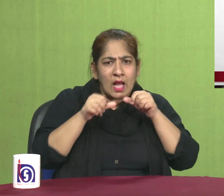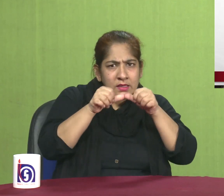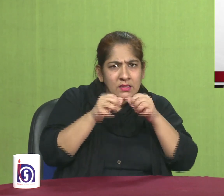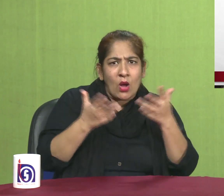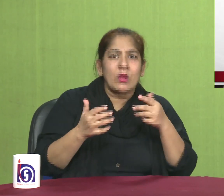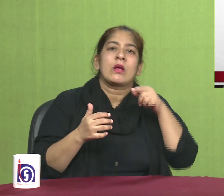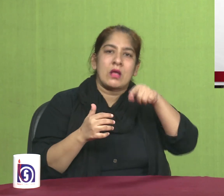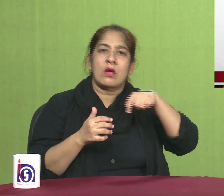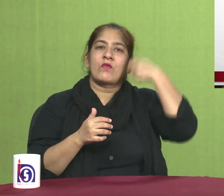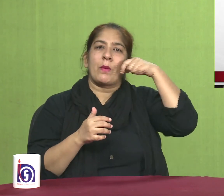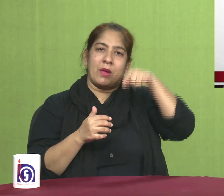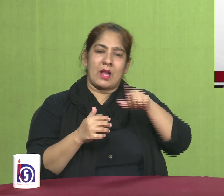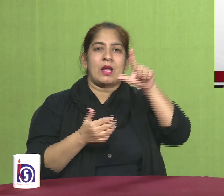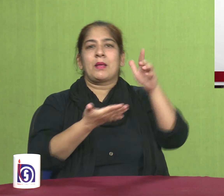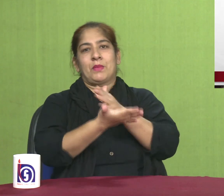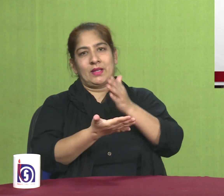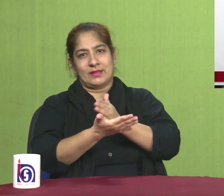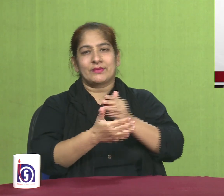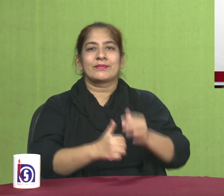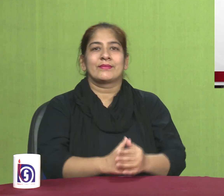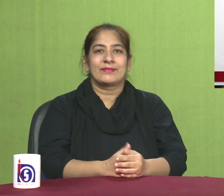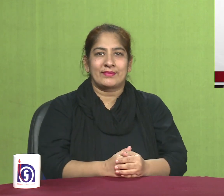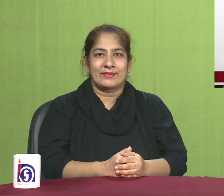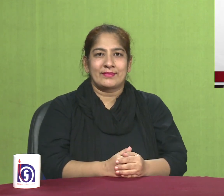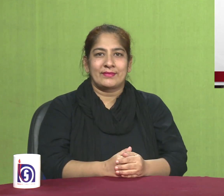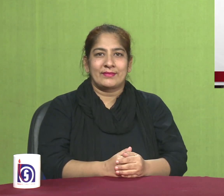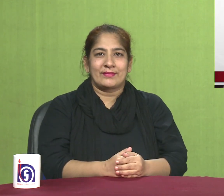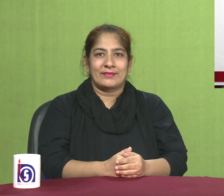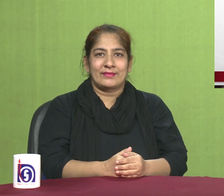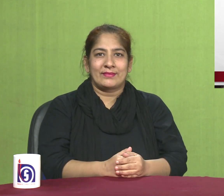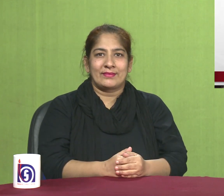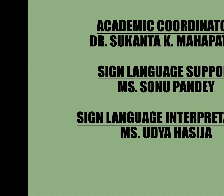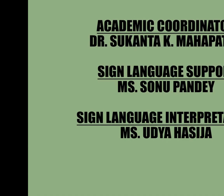your knowledge by finding answers of questions from this lesson.